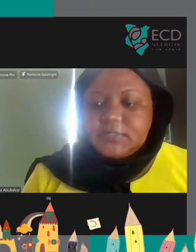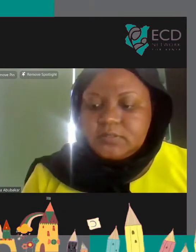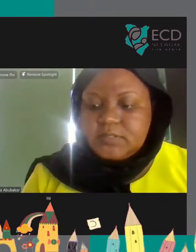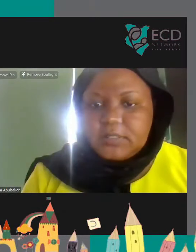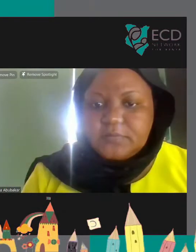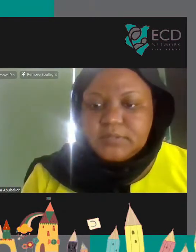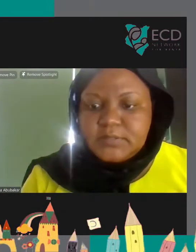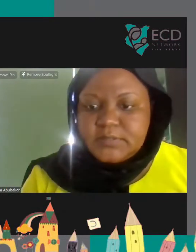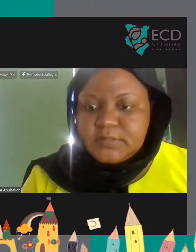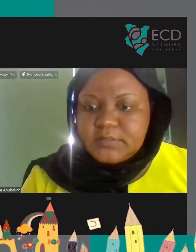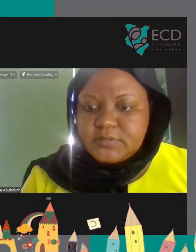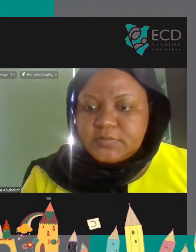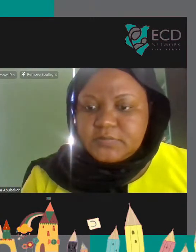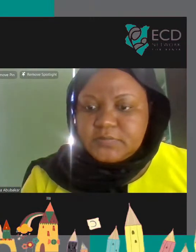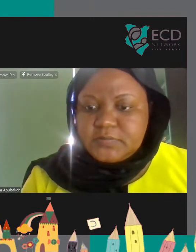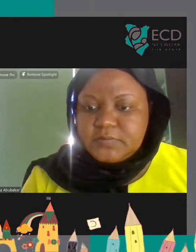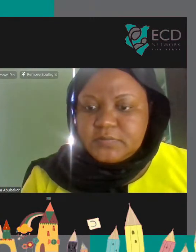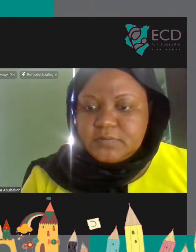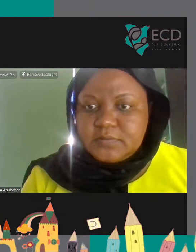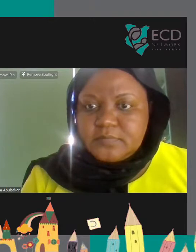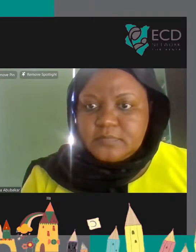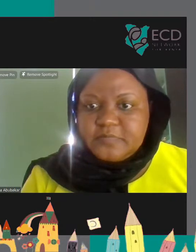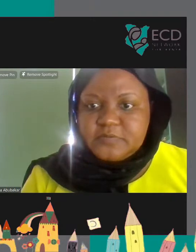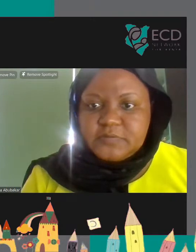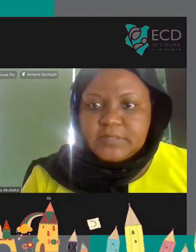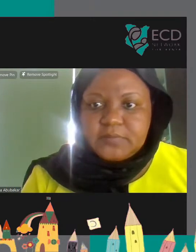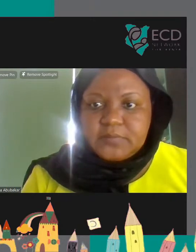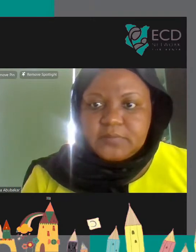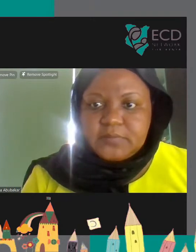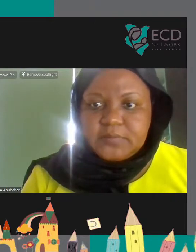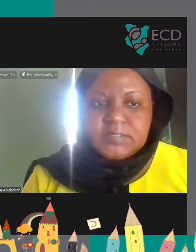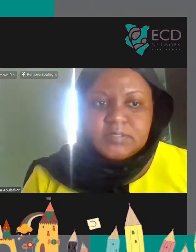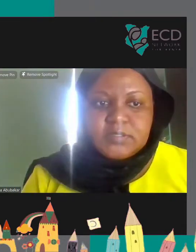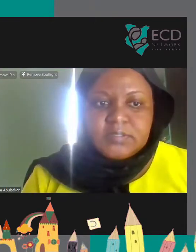Okay, so I will need to move to